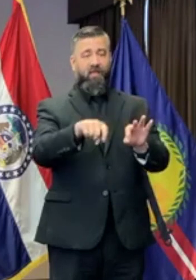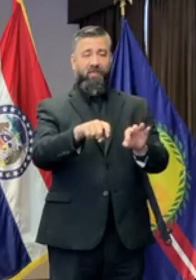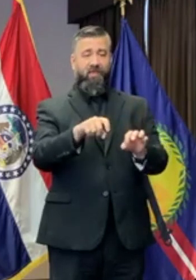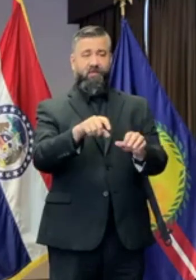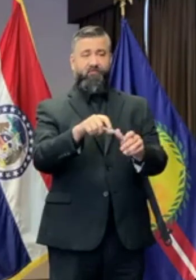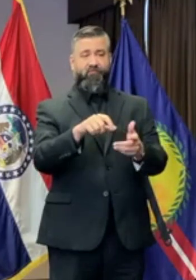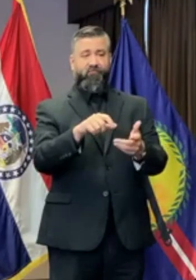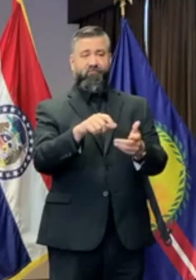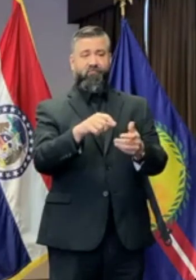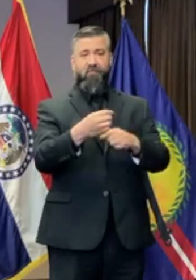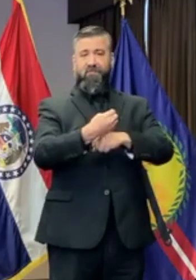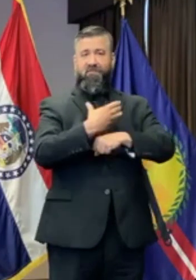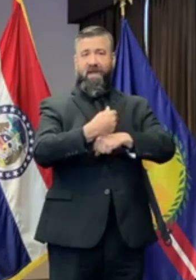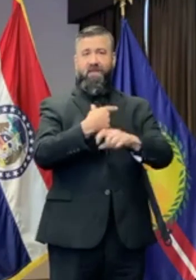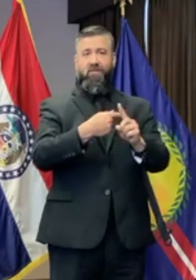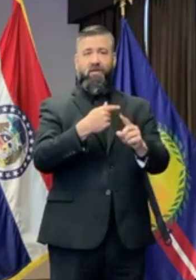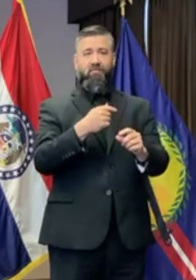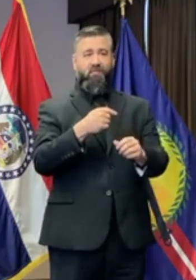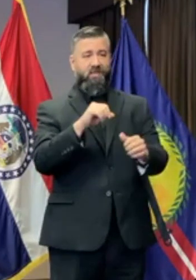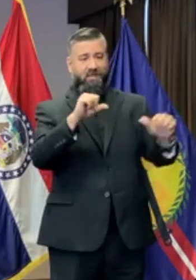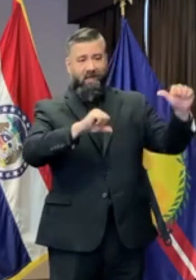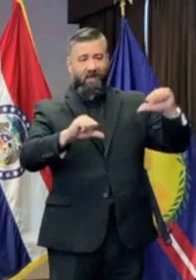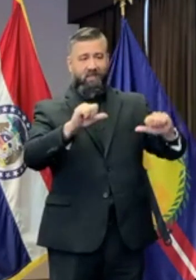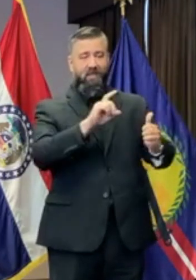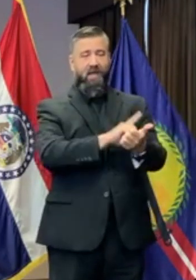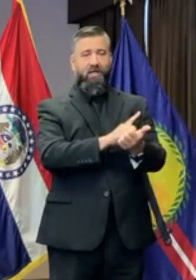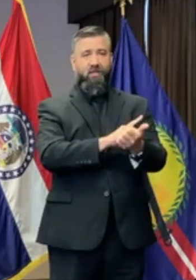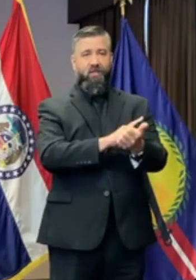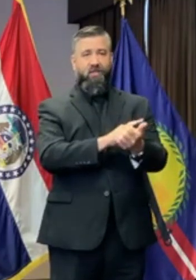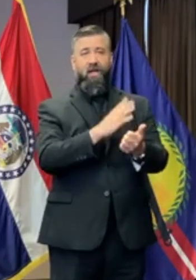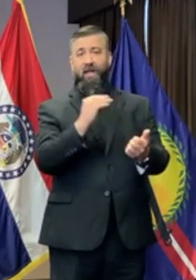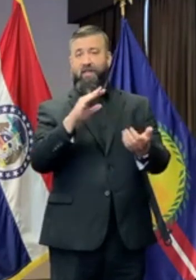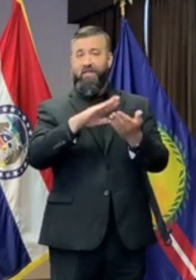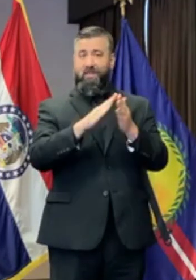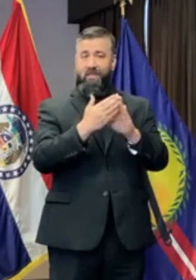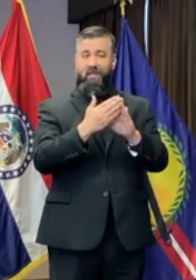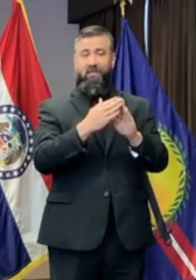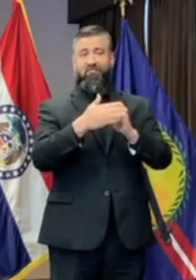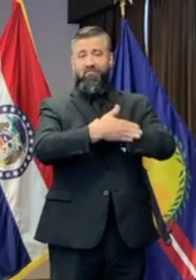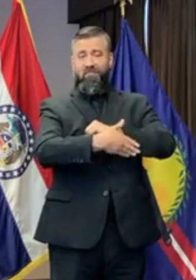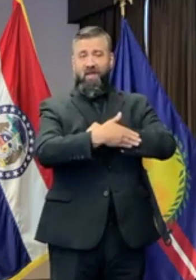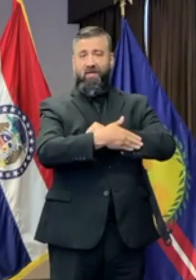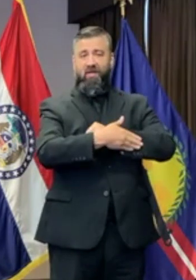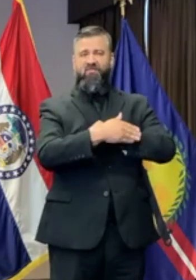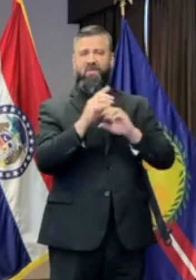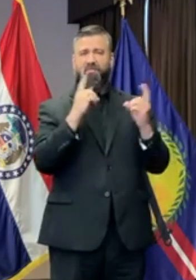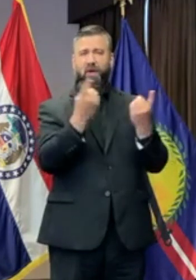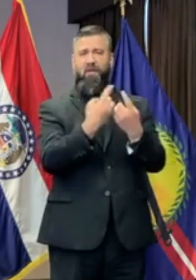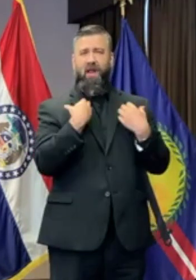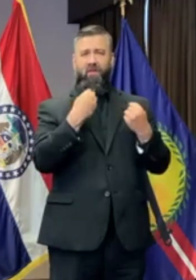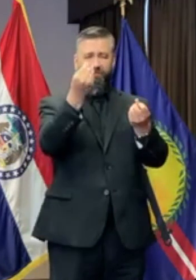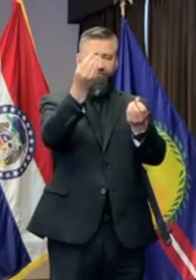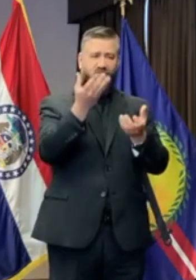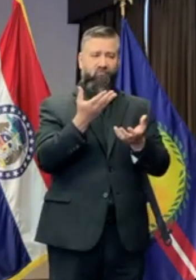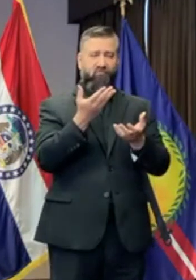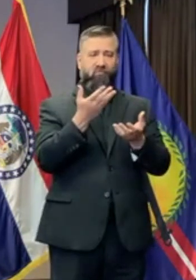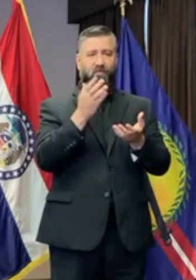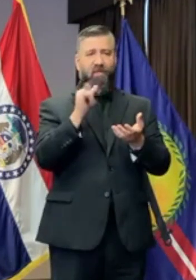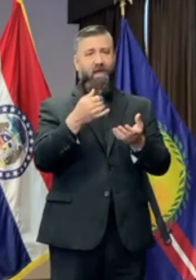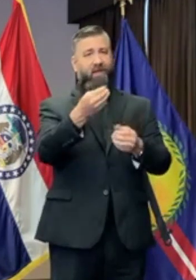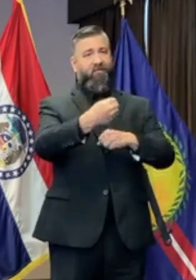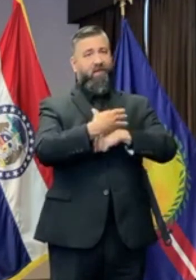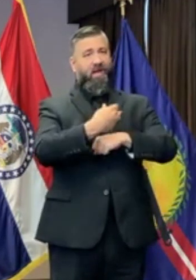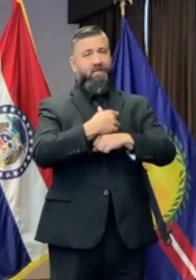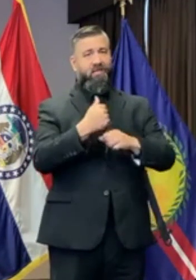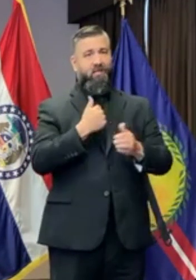health experts in our departments of public health in the city and in the county, and it's that advice that has guided us throughout this